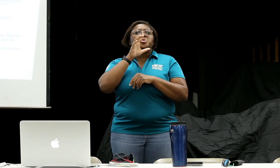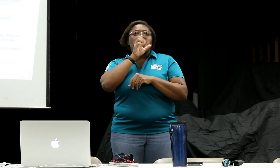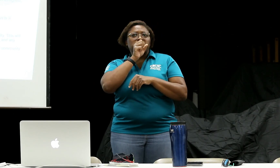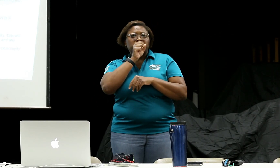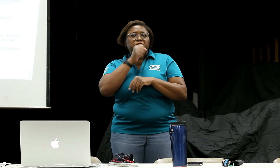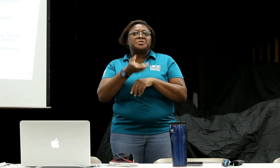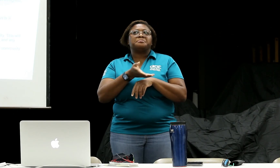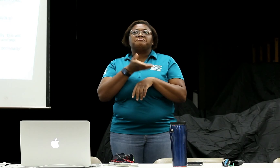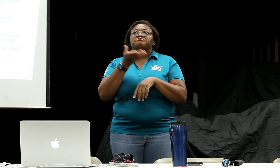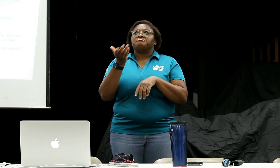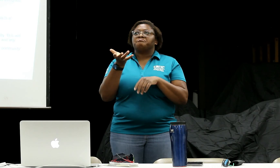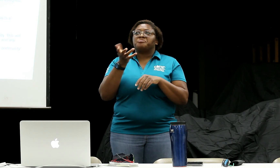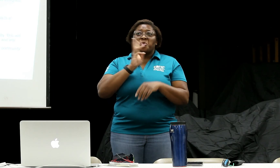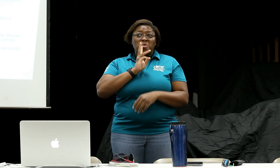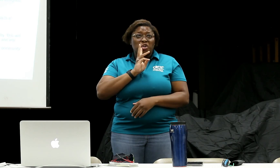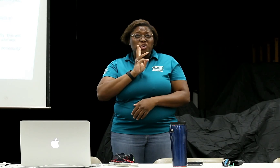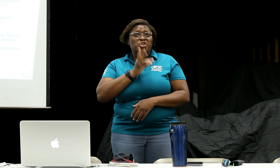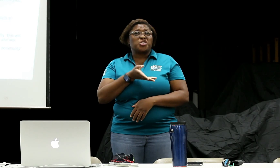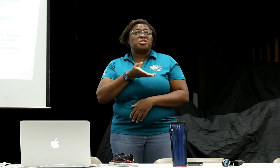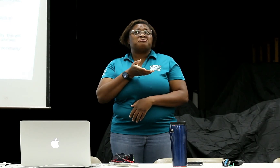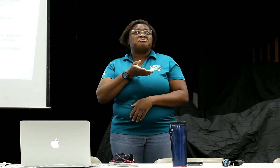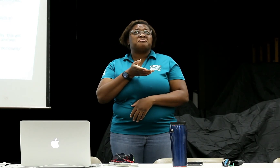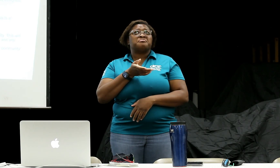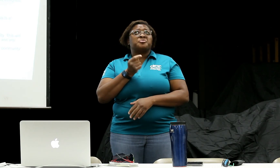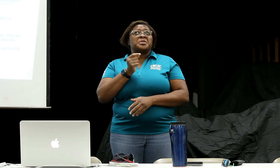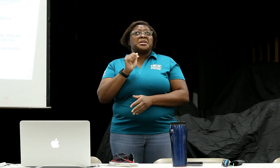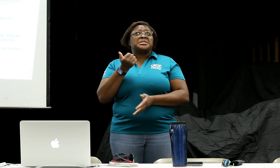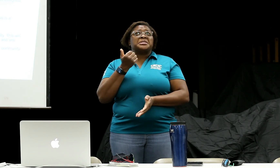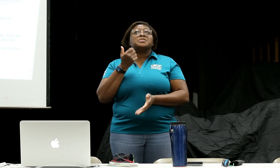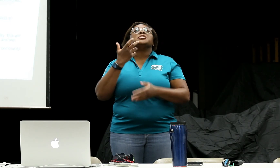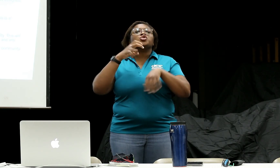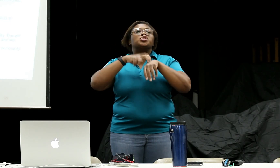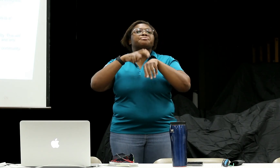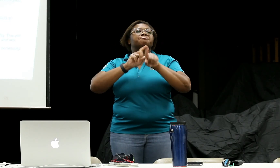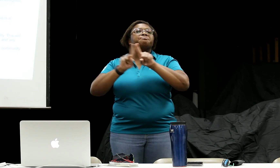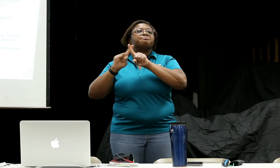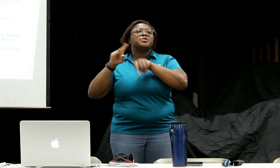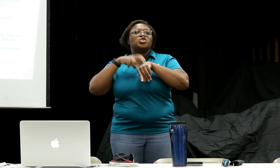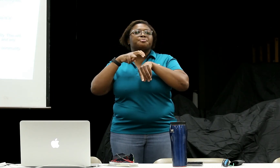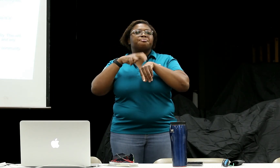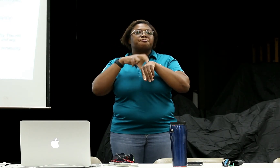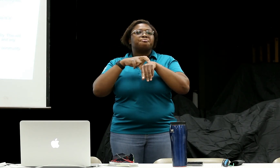us. So then it will make the board visible as well. Right.